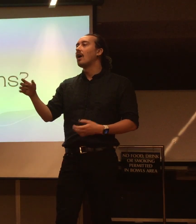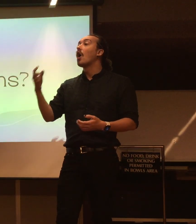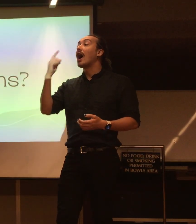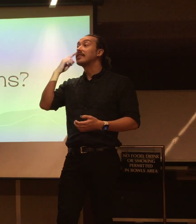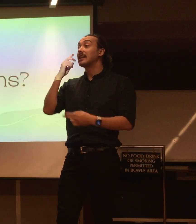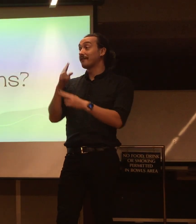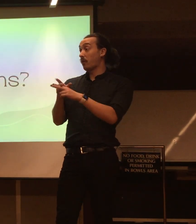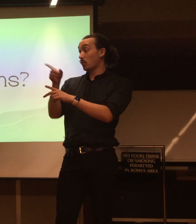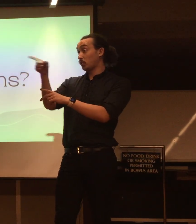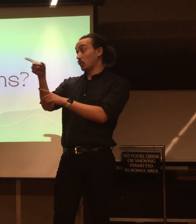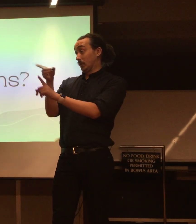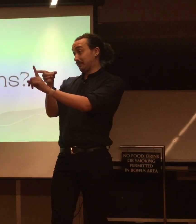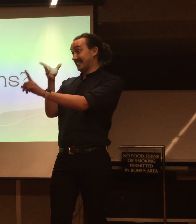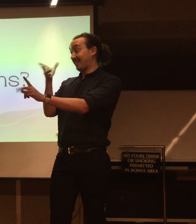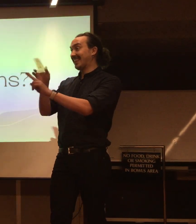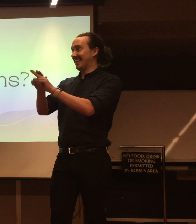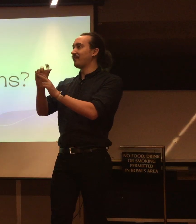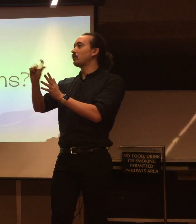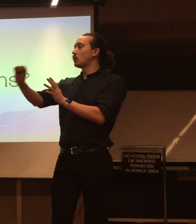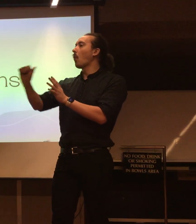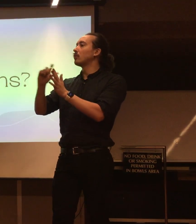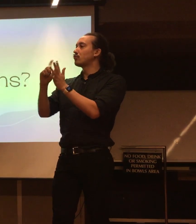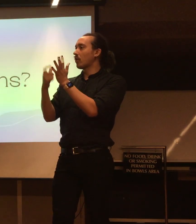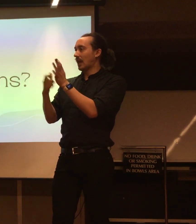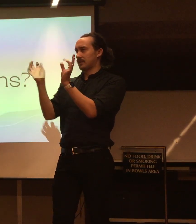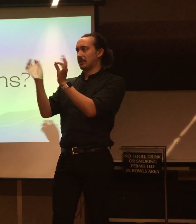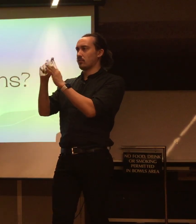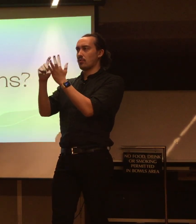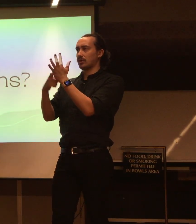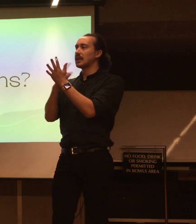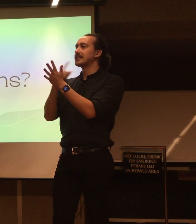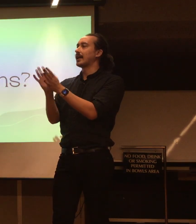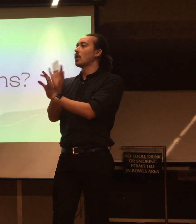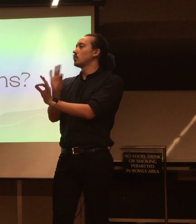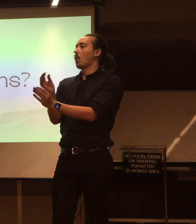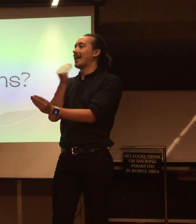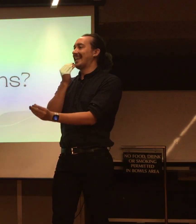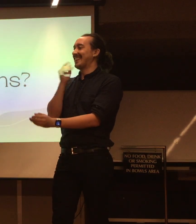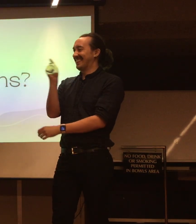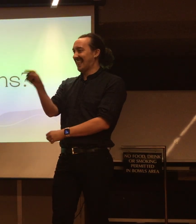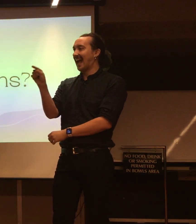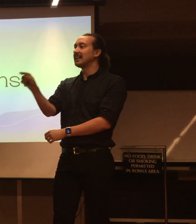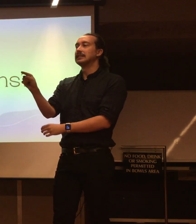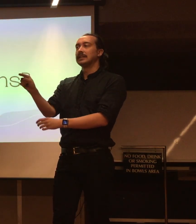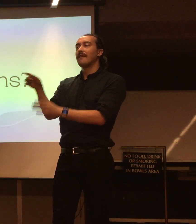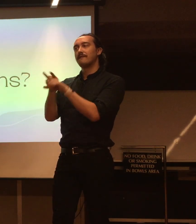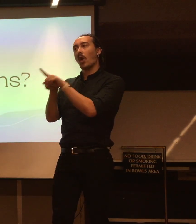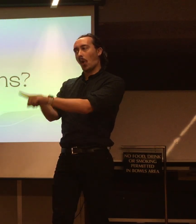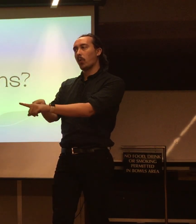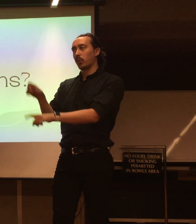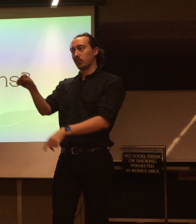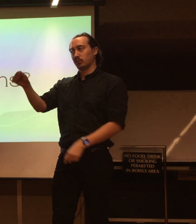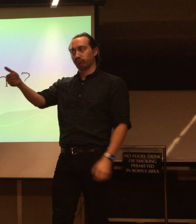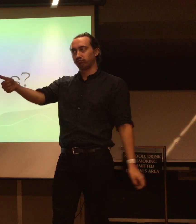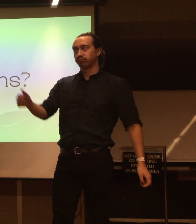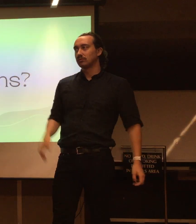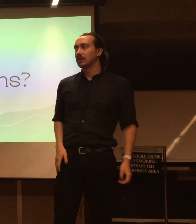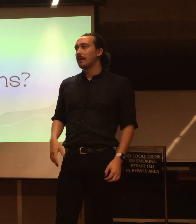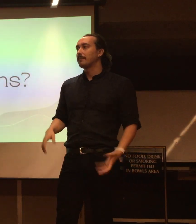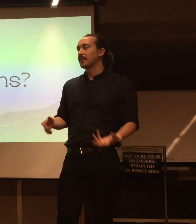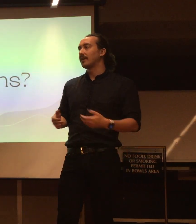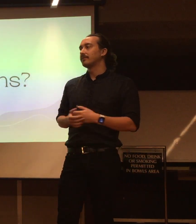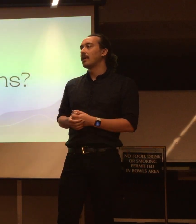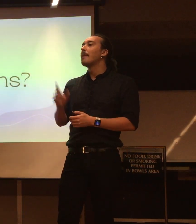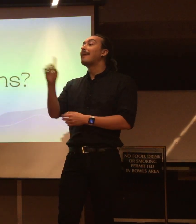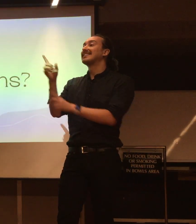that case, if your doctor said not to eat something, then go with what your doctor has said. But that would have